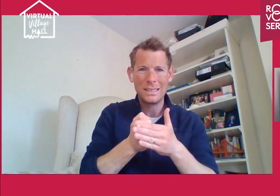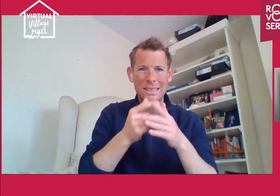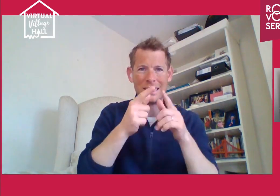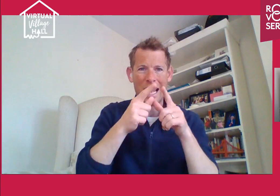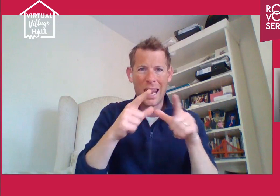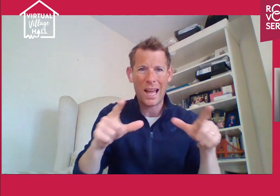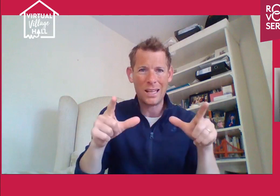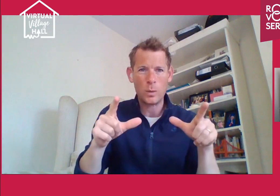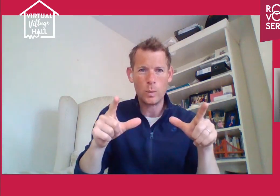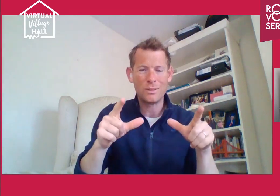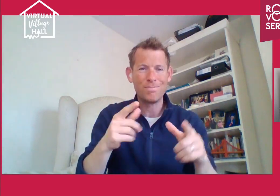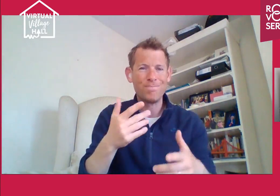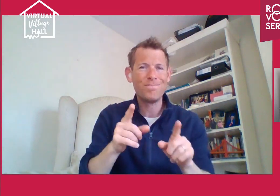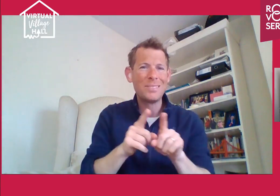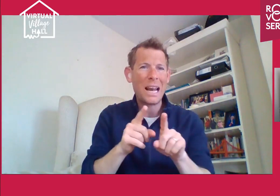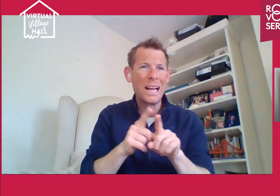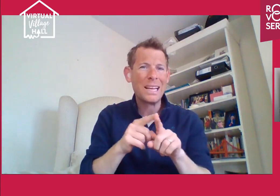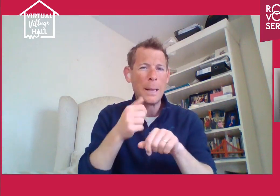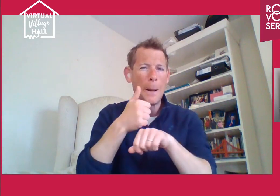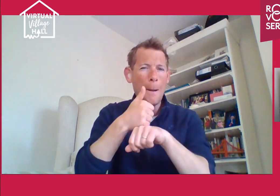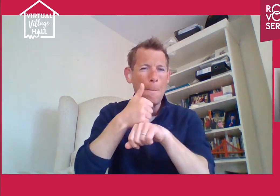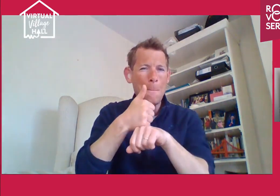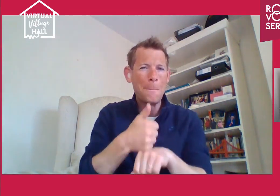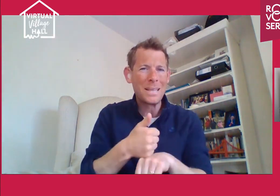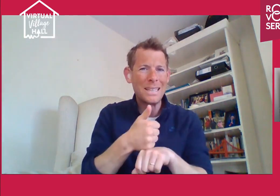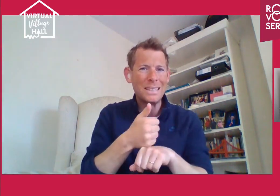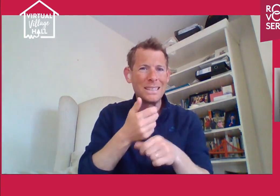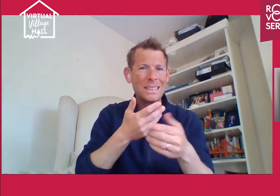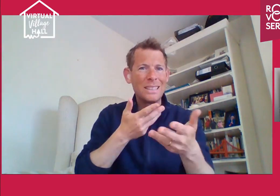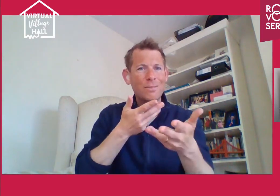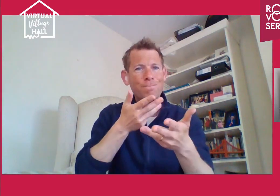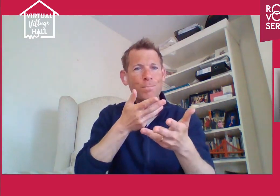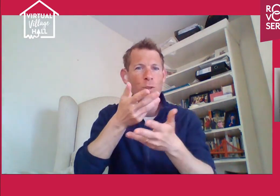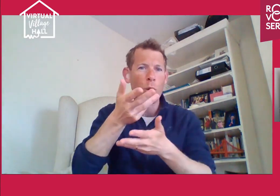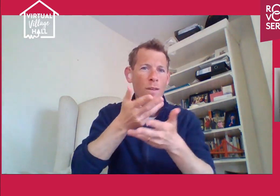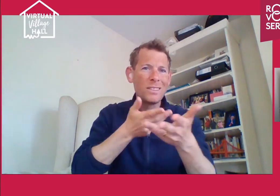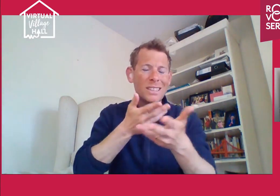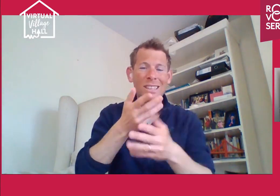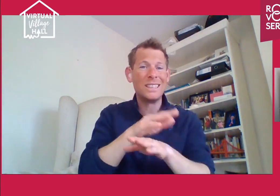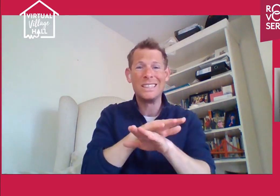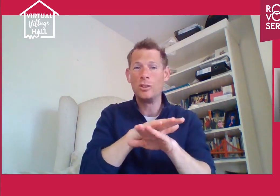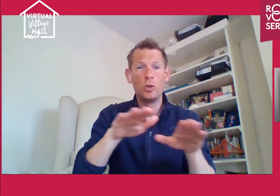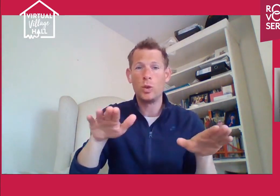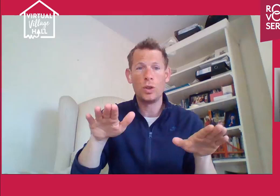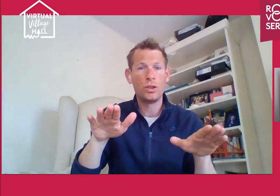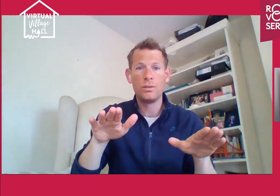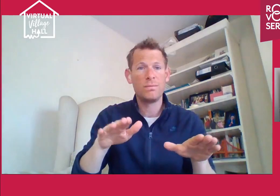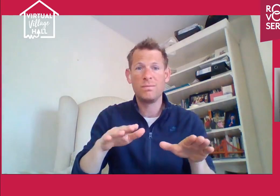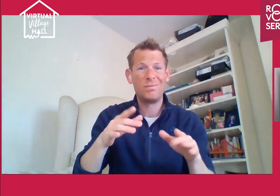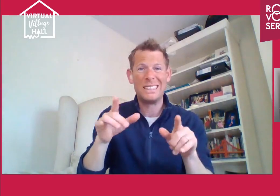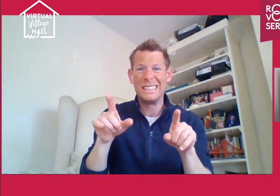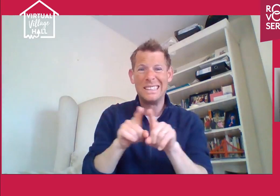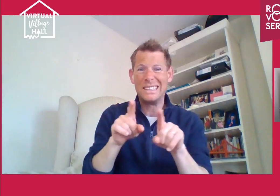Some people think that BSL is a limited language, like very basic, but that is not